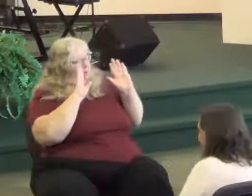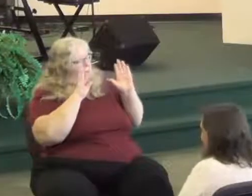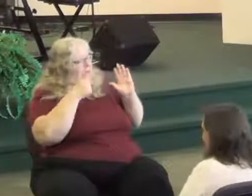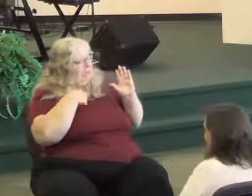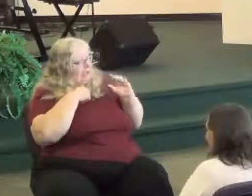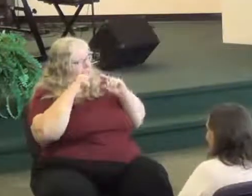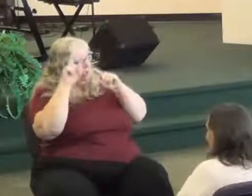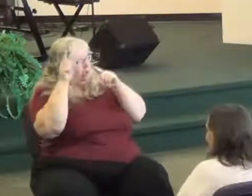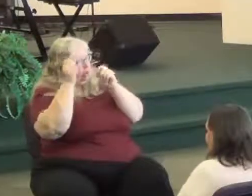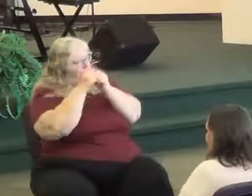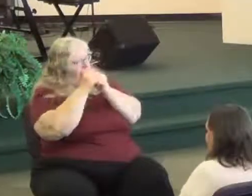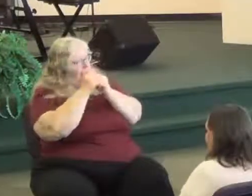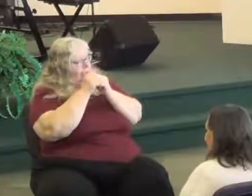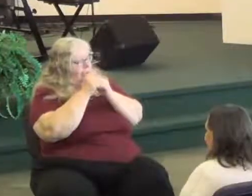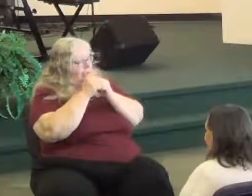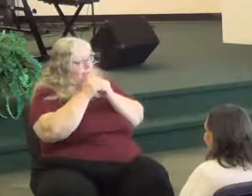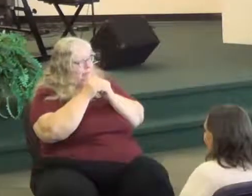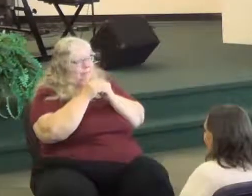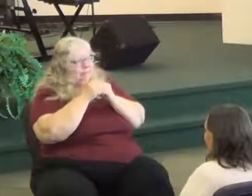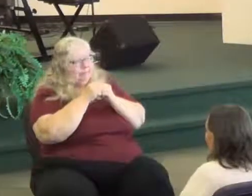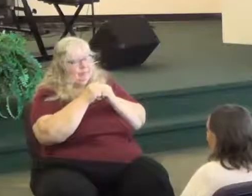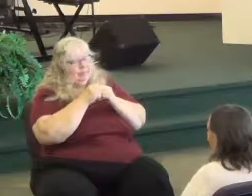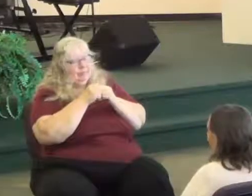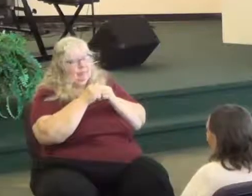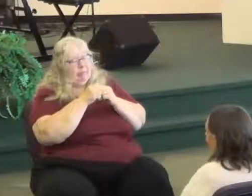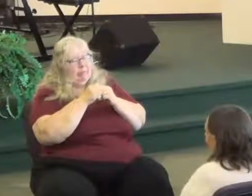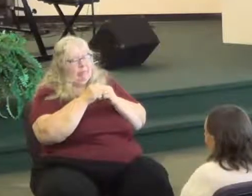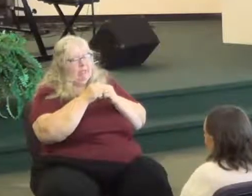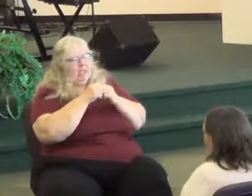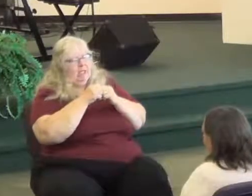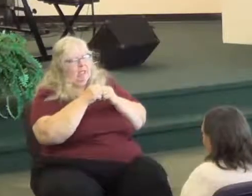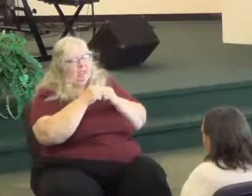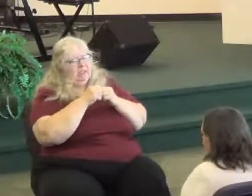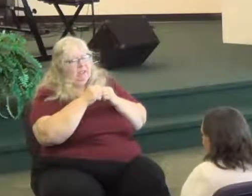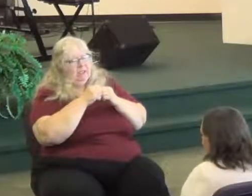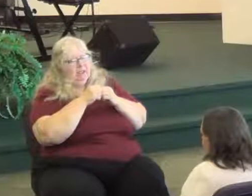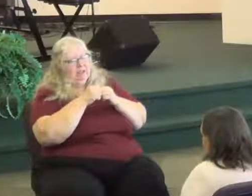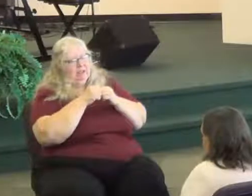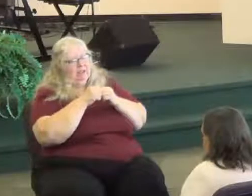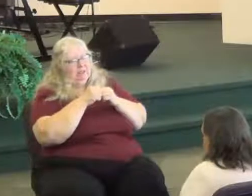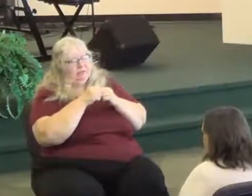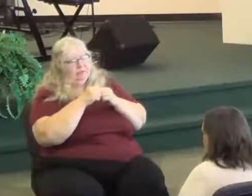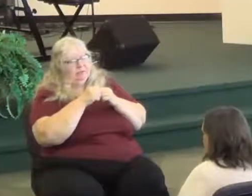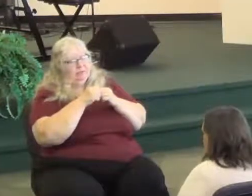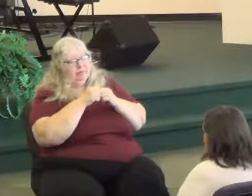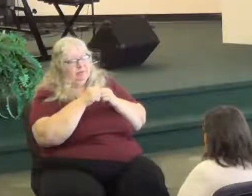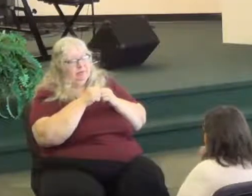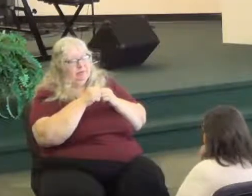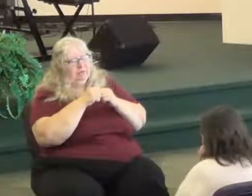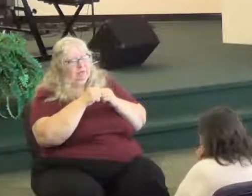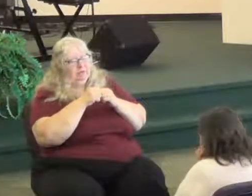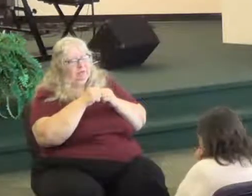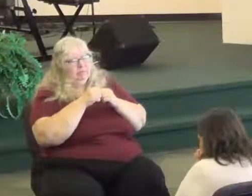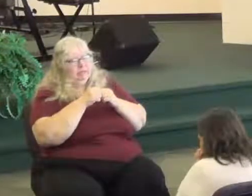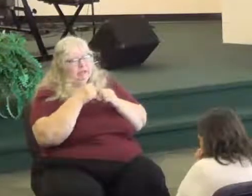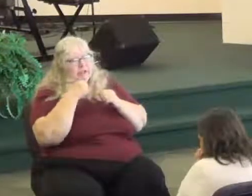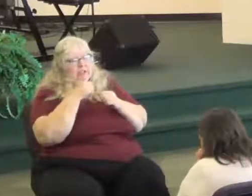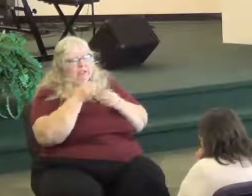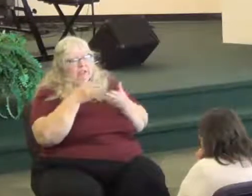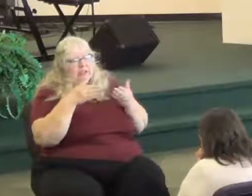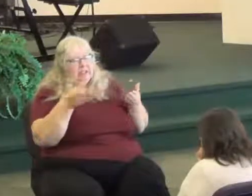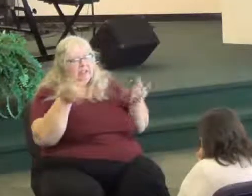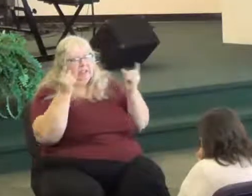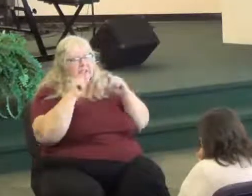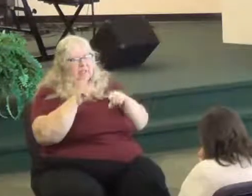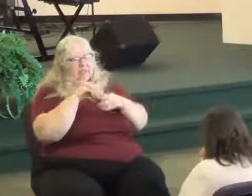when you are on the solid ground of just pure love, full love with Jesus. Anything that comes in your